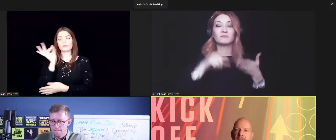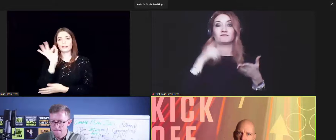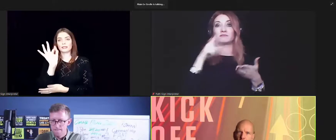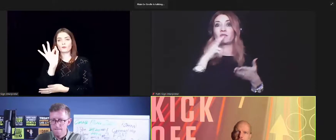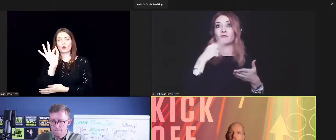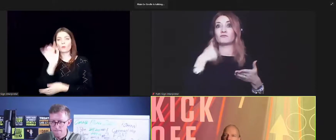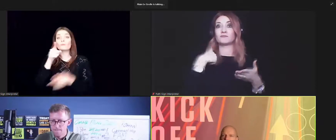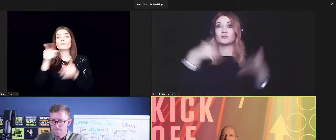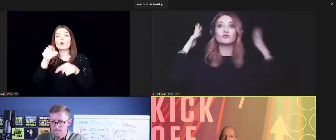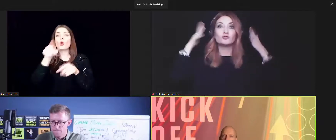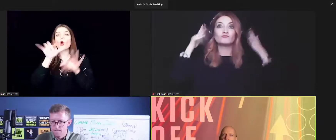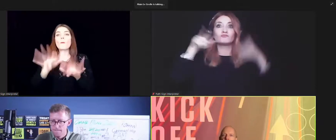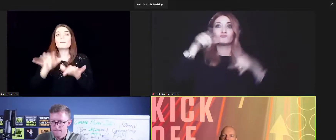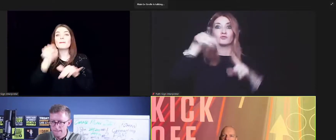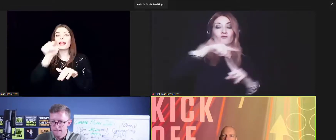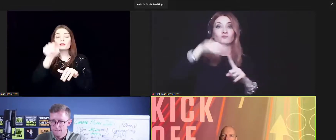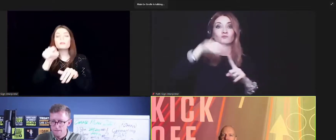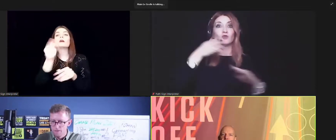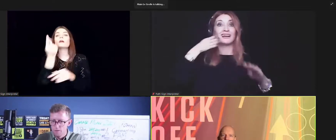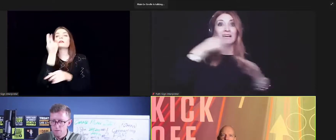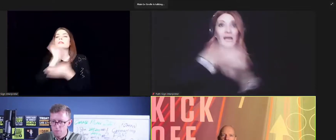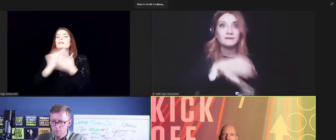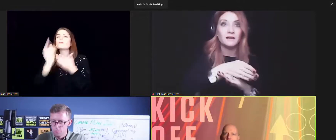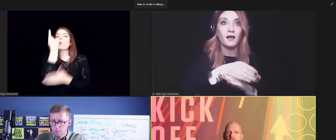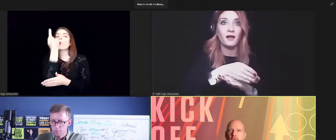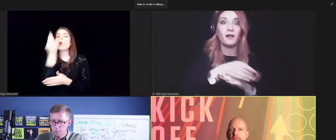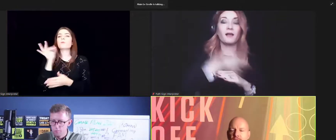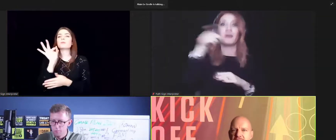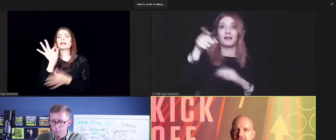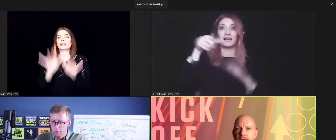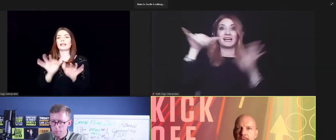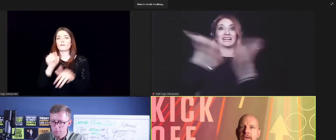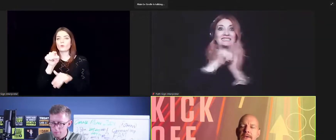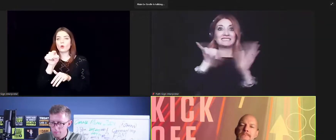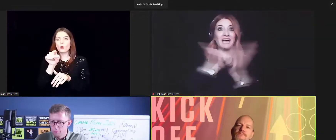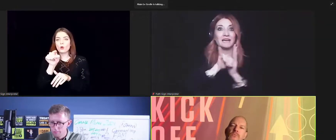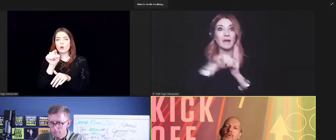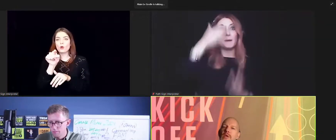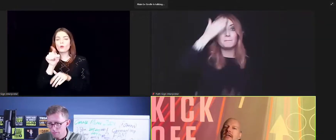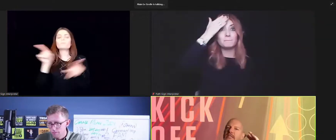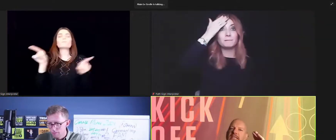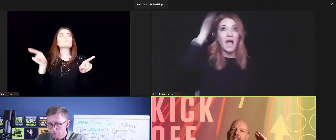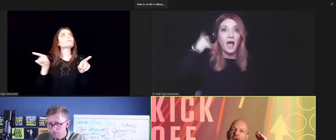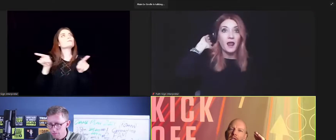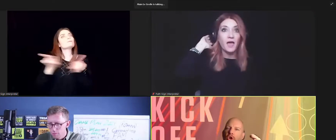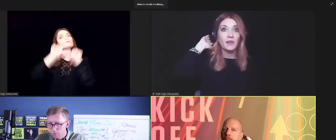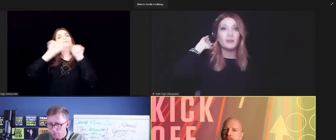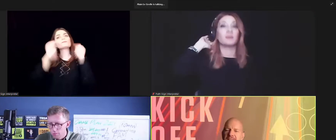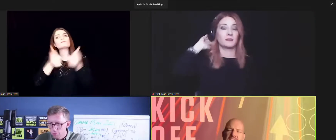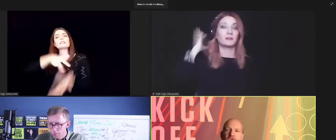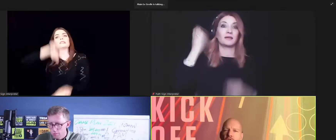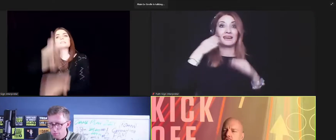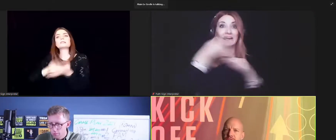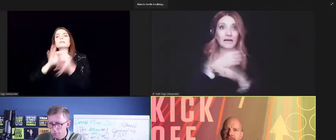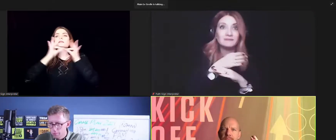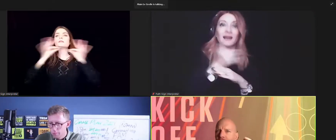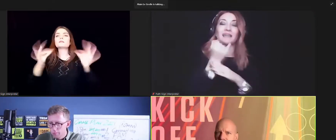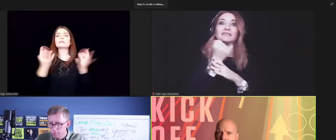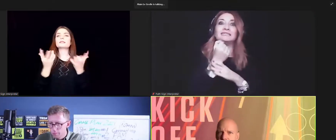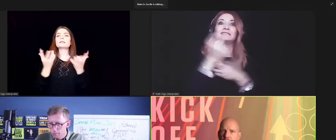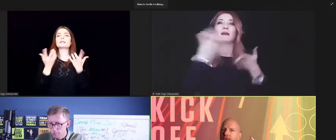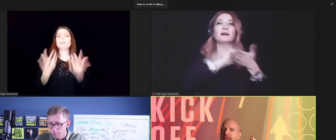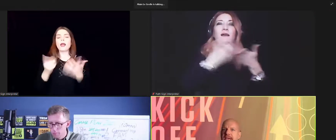And you know what we're going to do on our side, what Ariix New is going to do with Frazer? we're going to take a couple